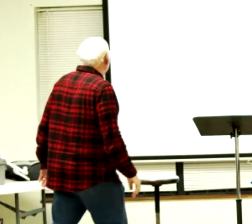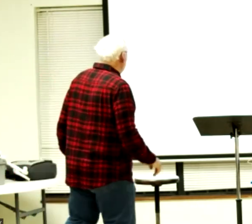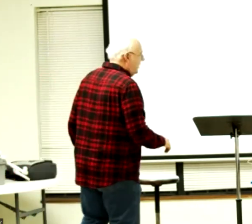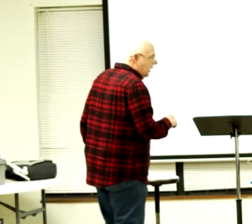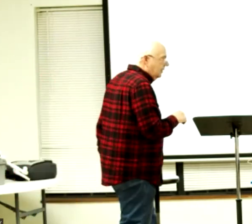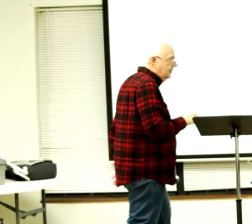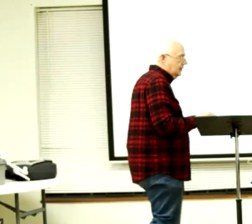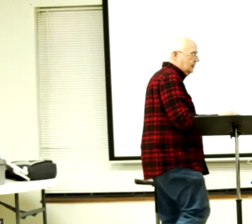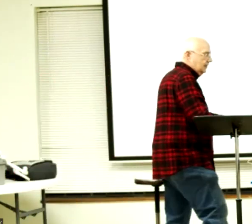Okay.